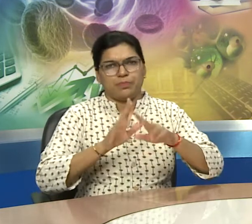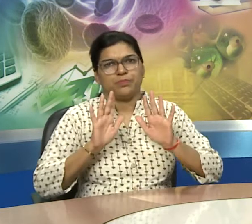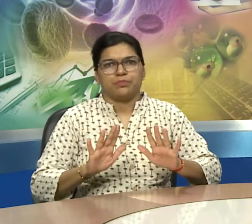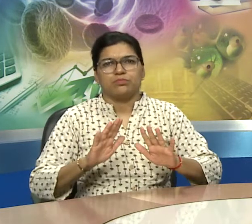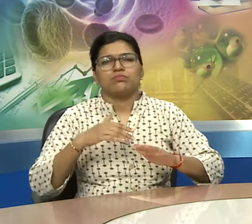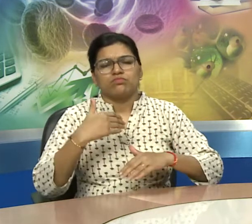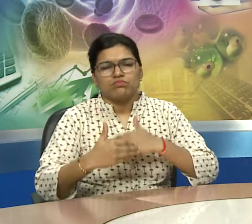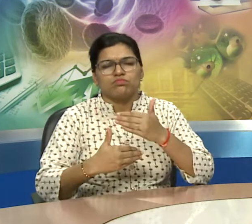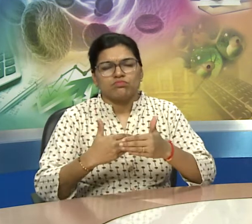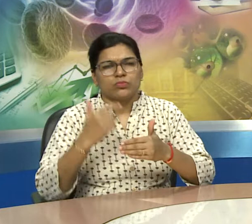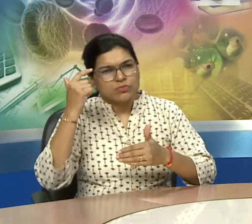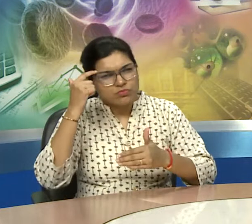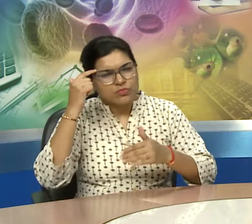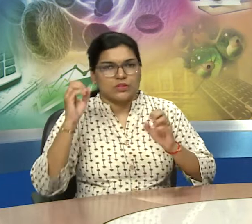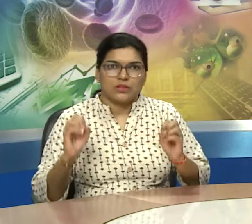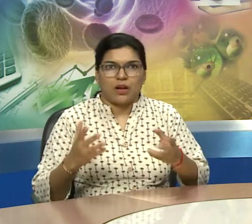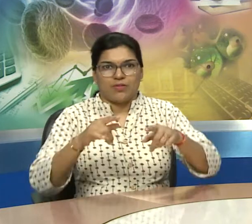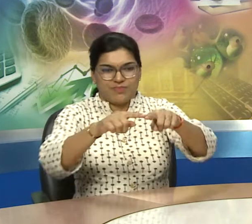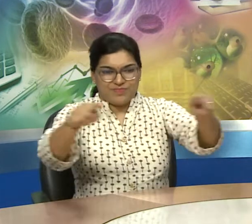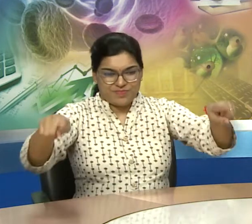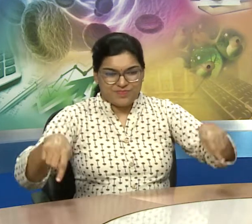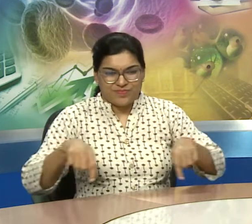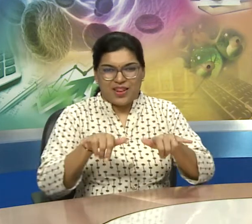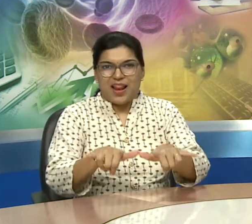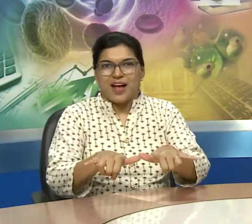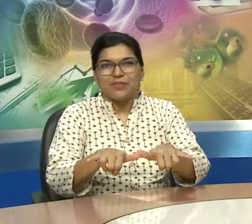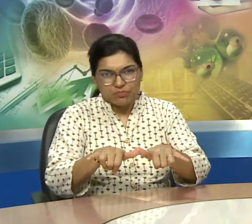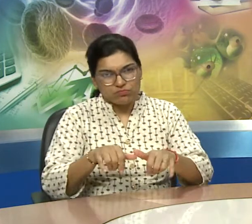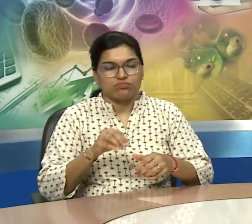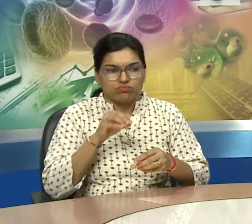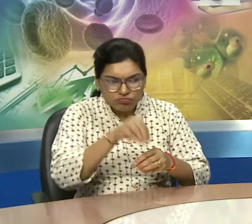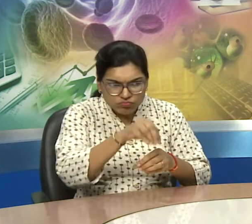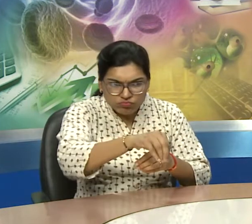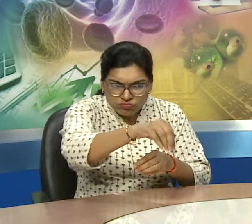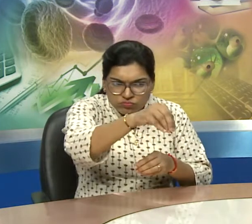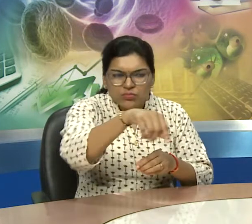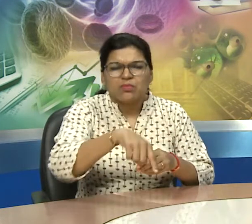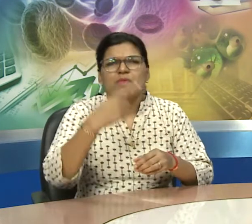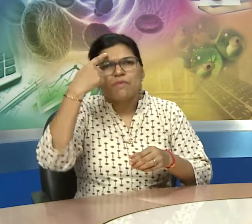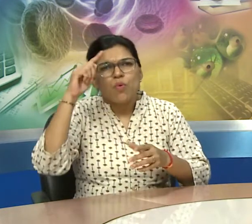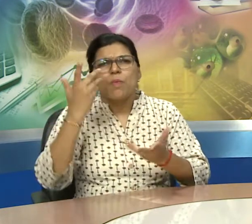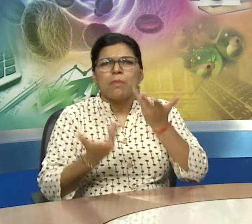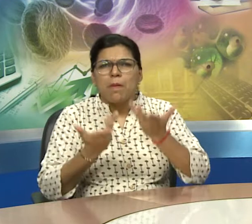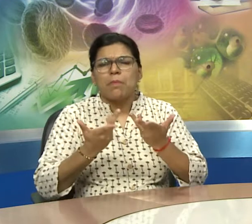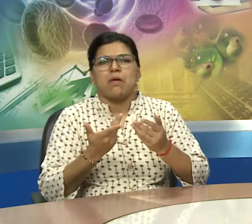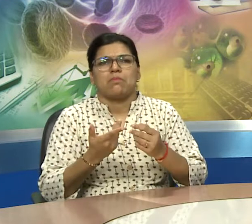We know that once humans settled down, then they slowly began to